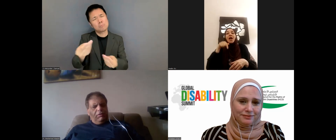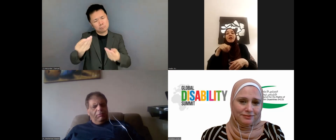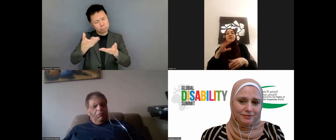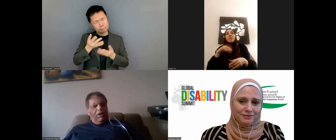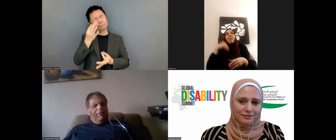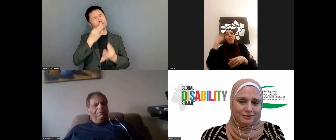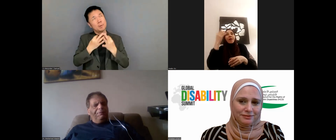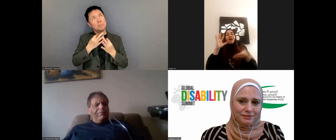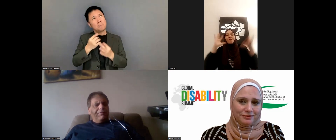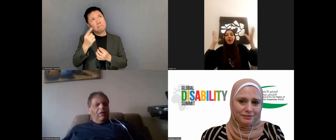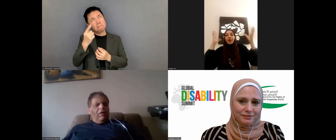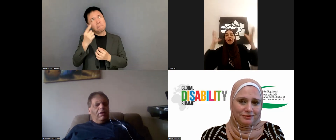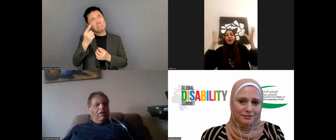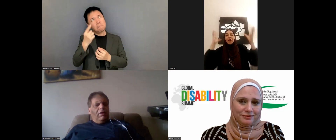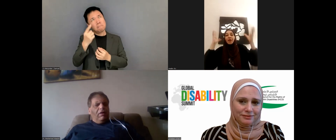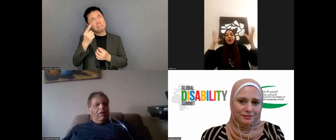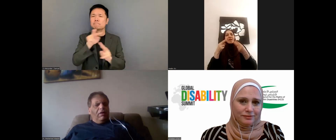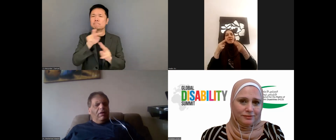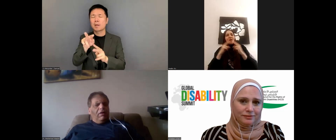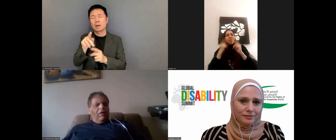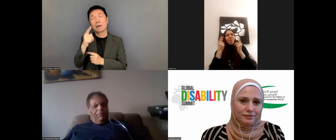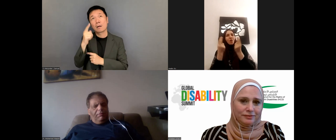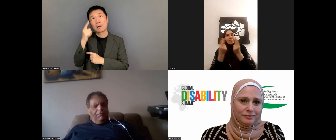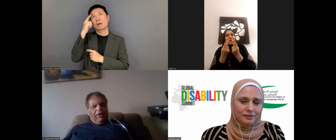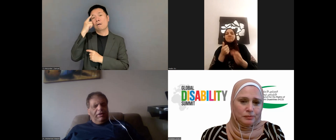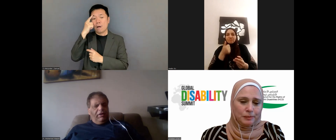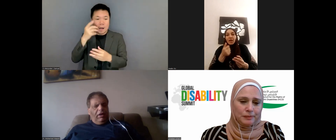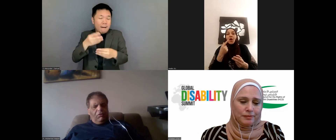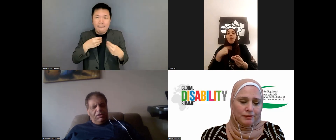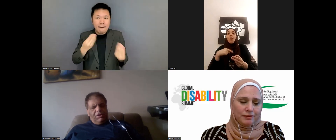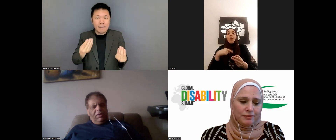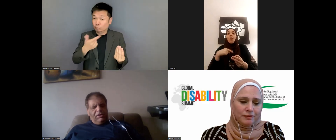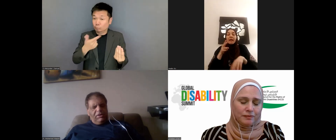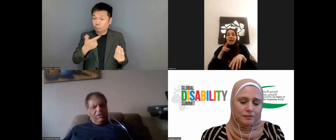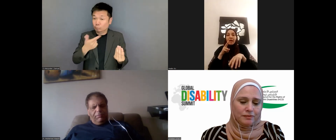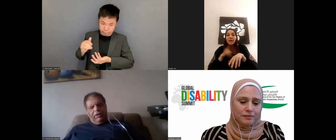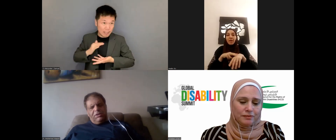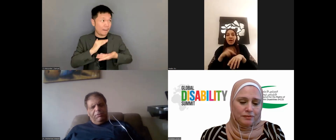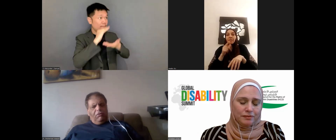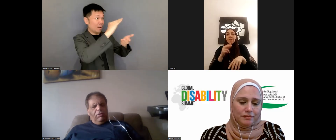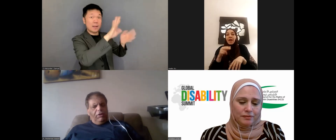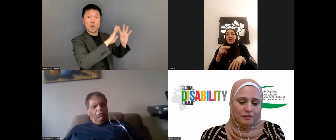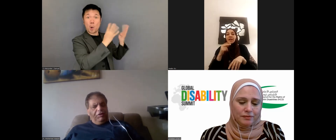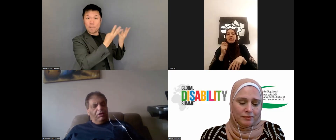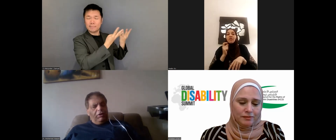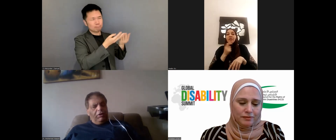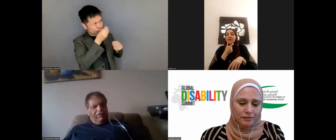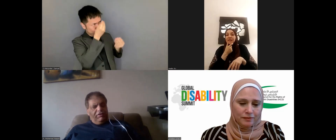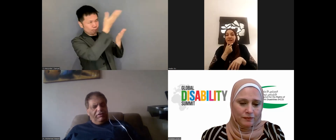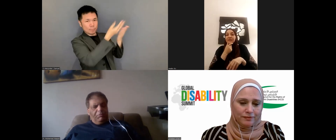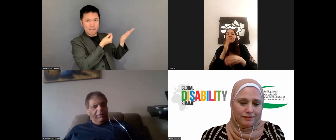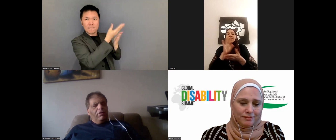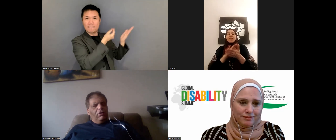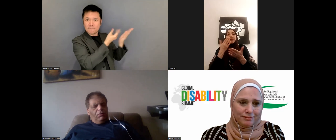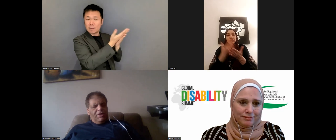the opinions during our meeting with the steering committee. I would like to highlight what